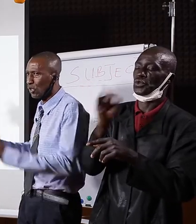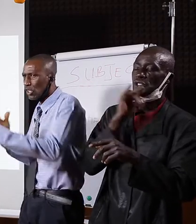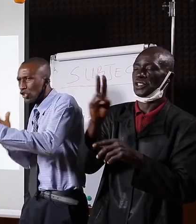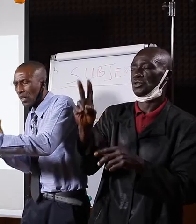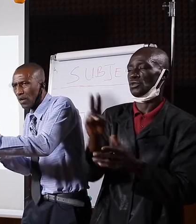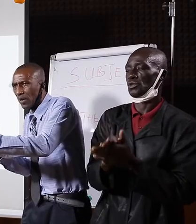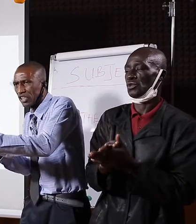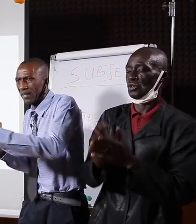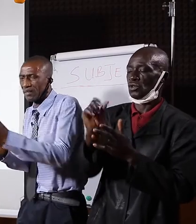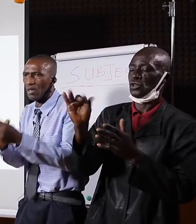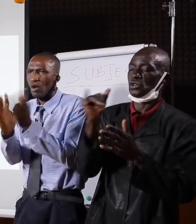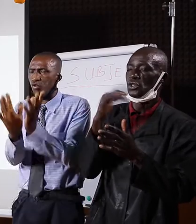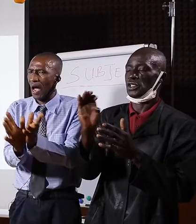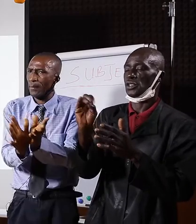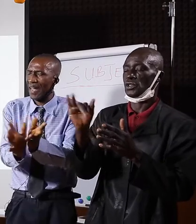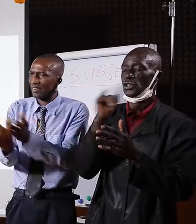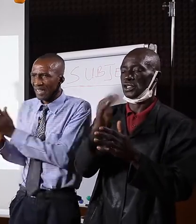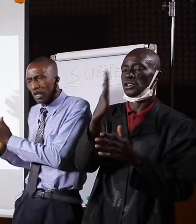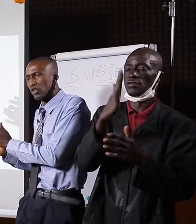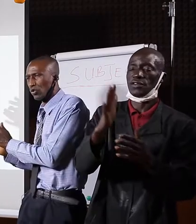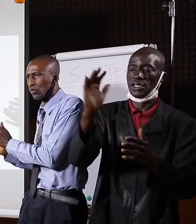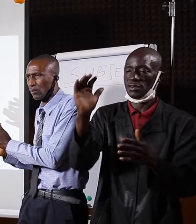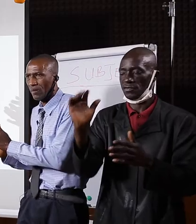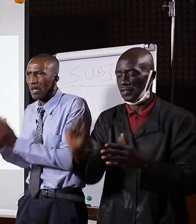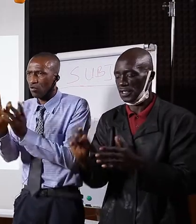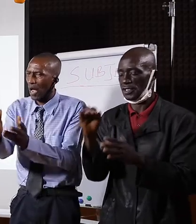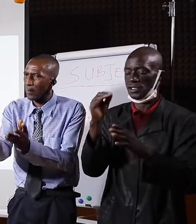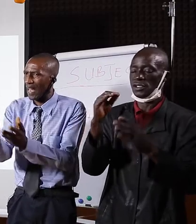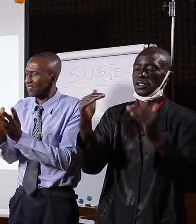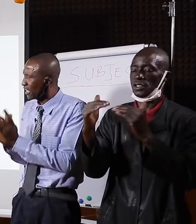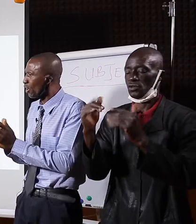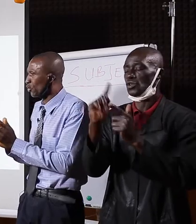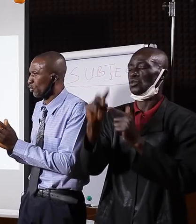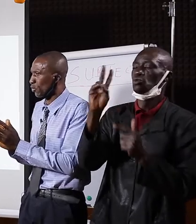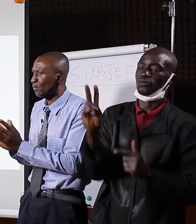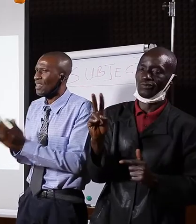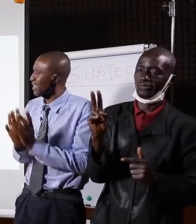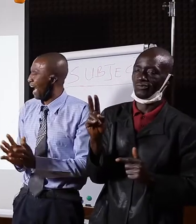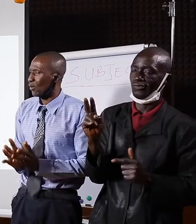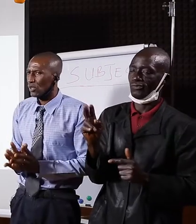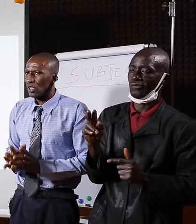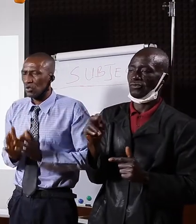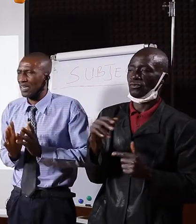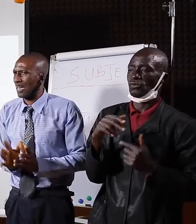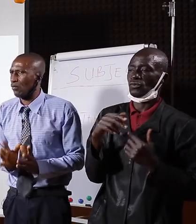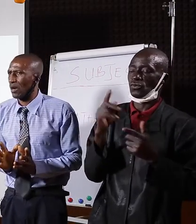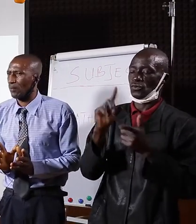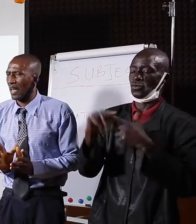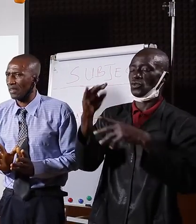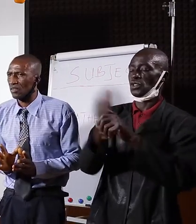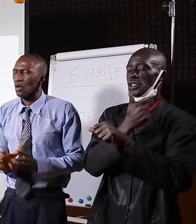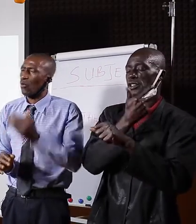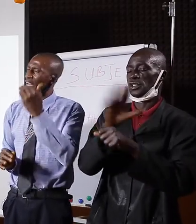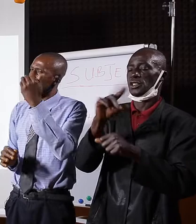is 2. So the equation is 5x equals to 2. 5x equals to 2. Now, to get the value